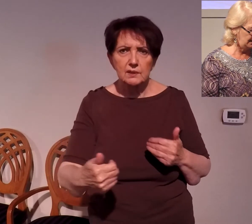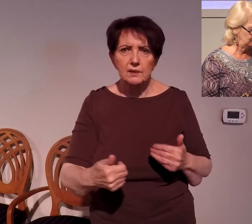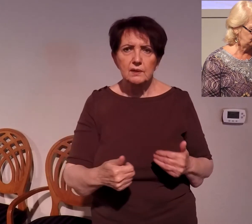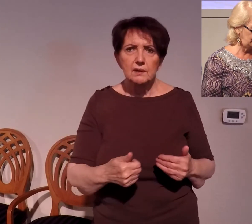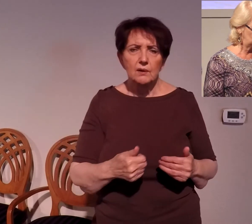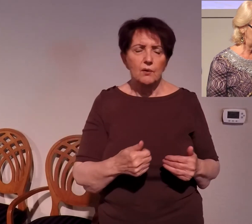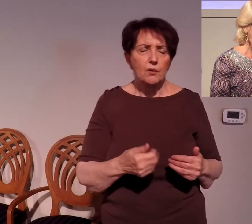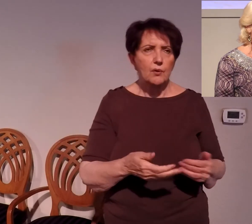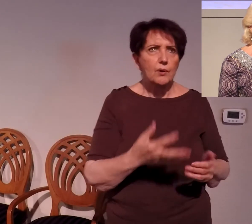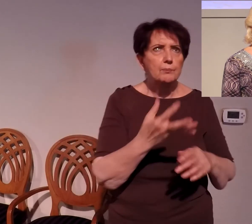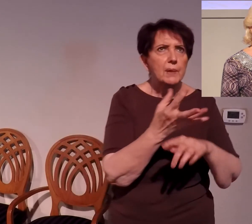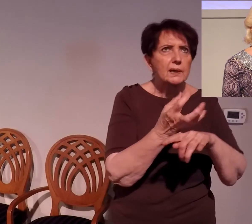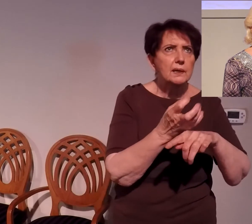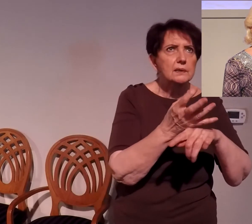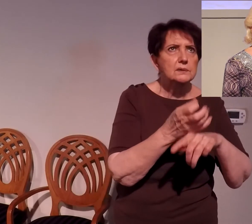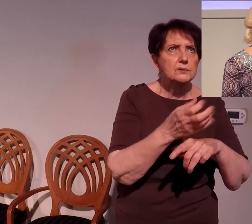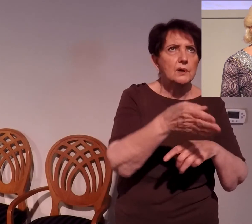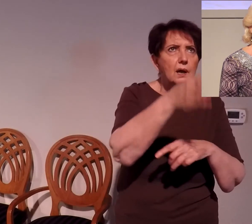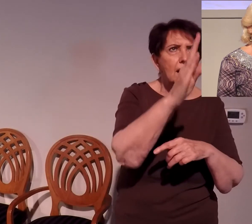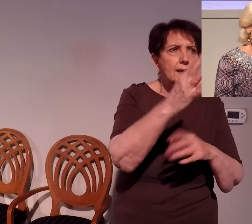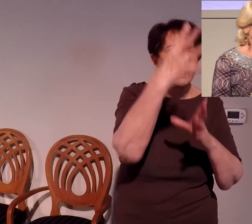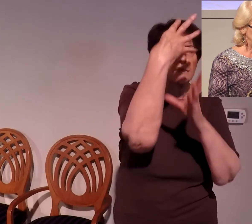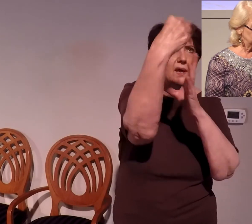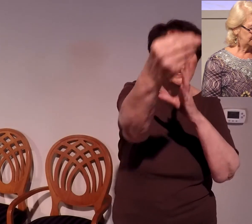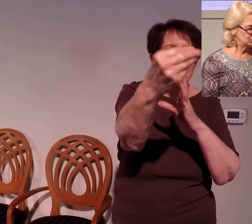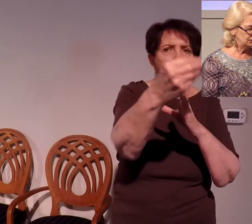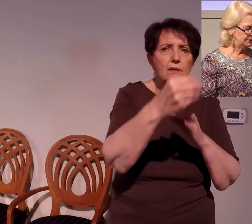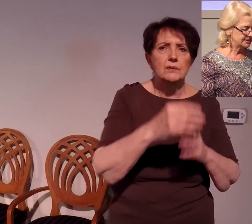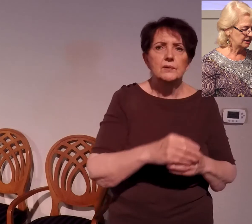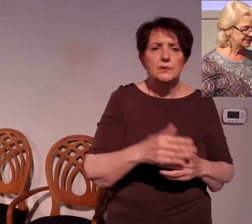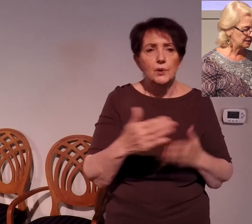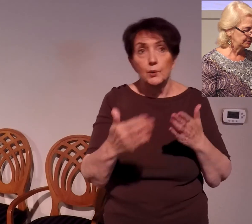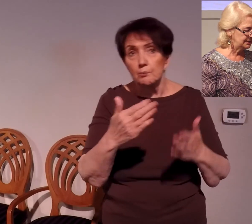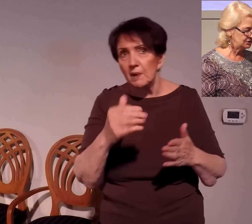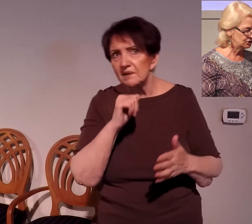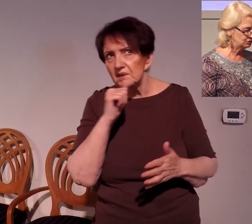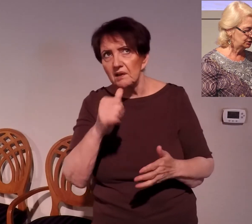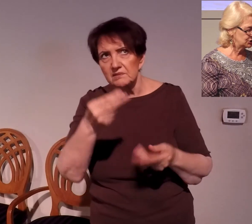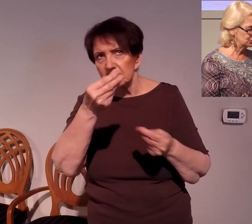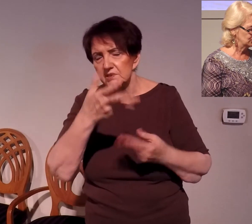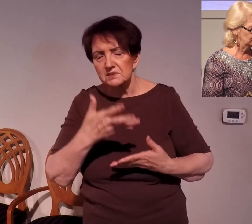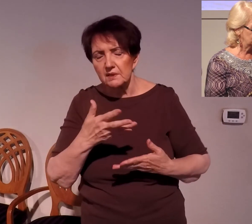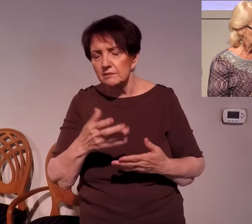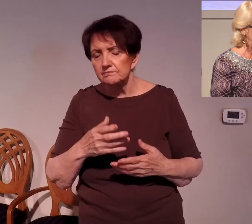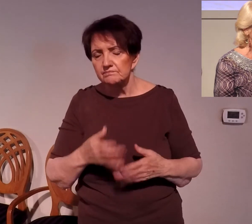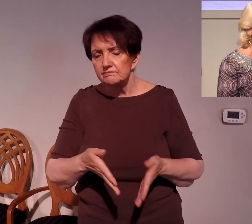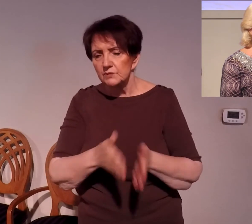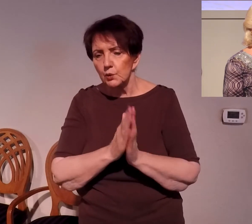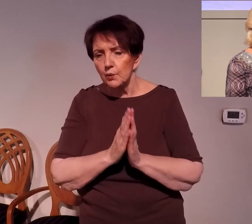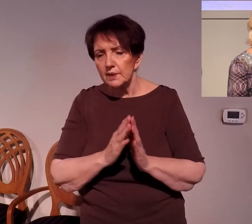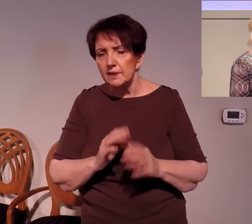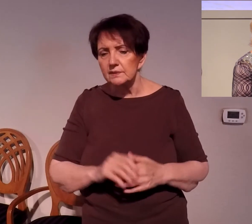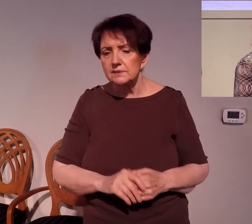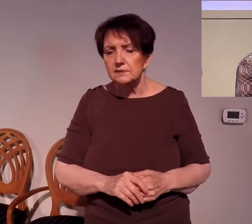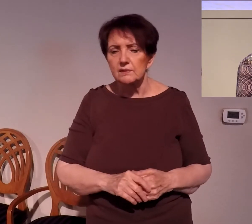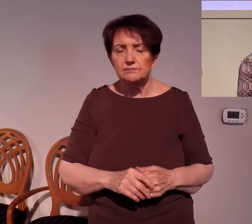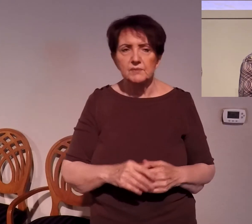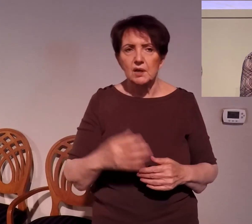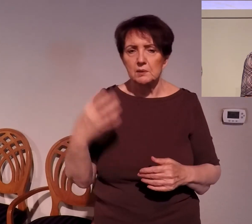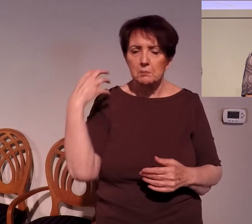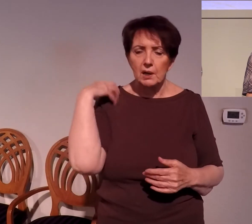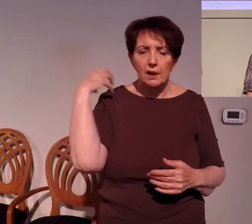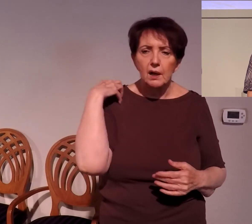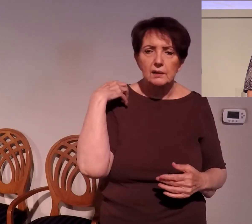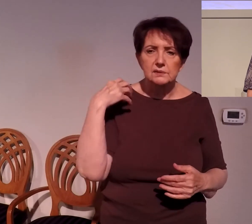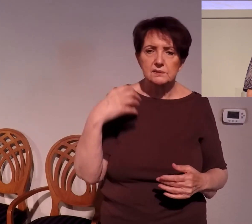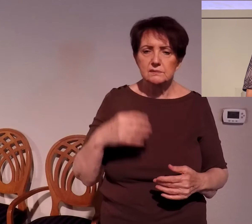far-off God who may or may not grant our request. Spiritual mind treatment is not a supplication to an external authoritarian deity who is moved by